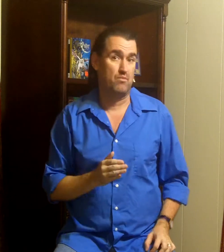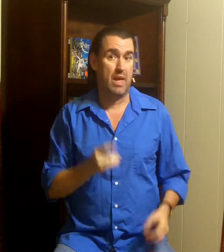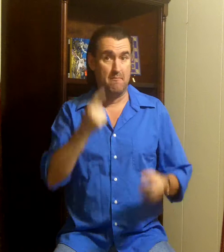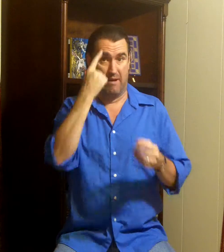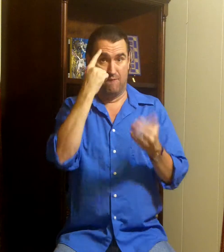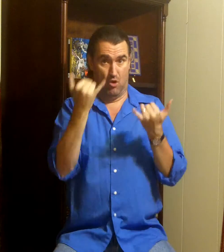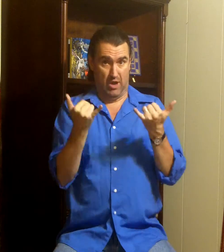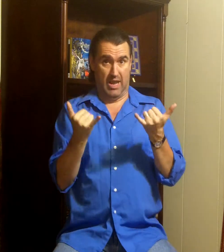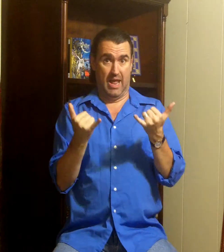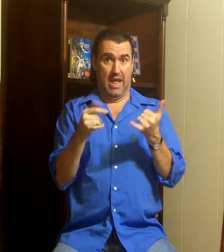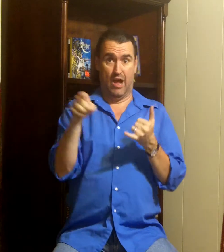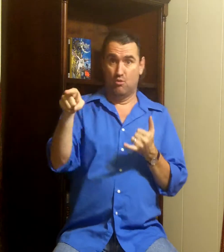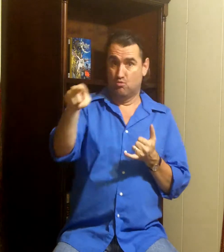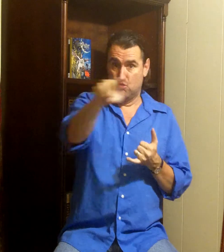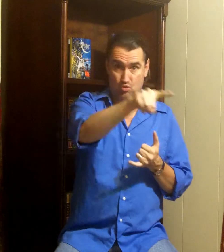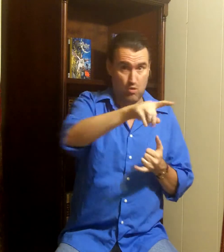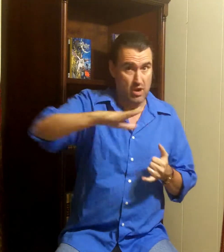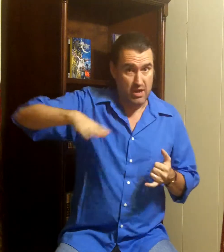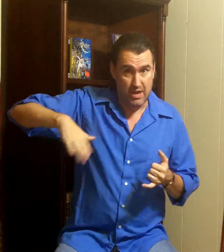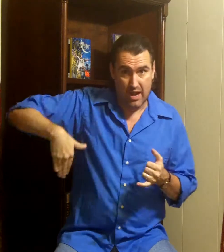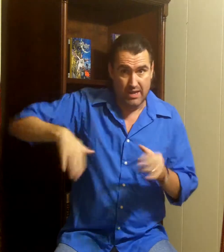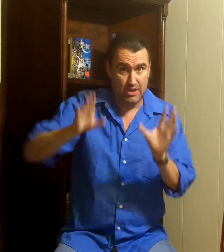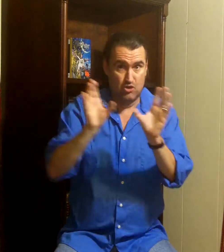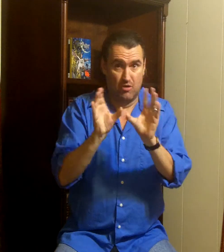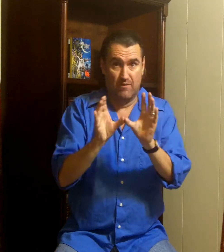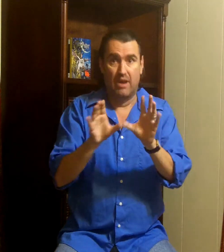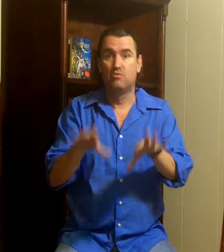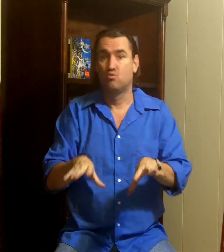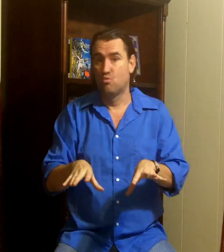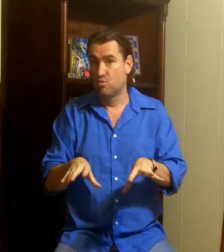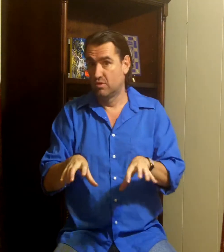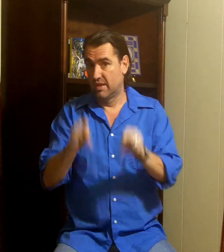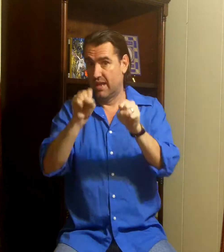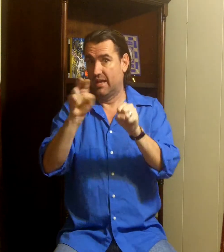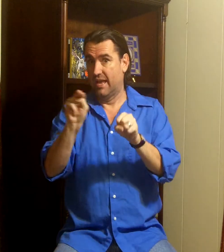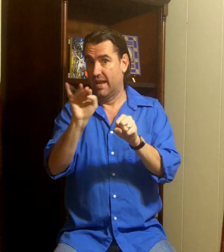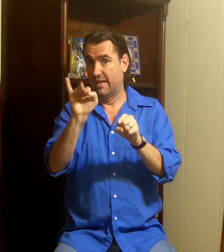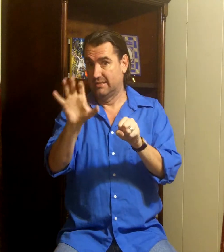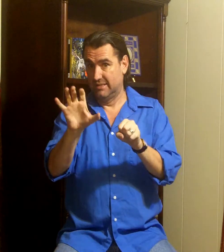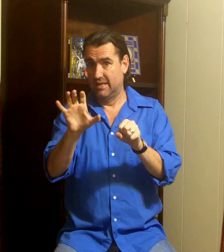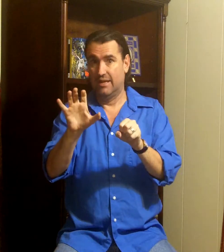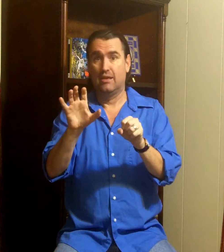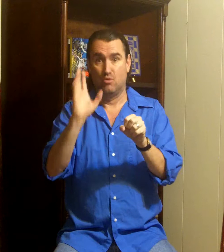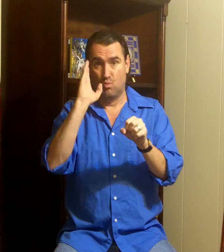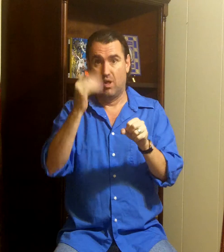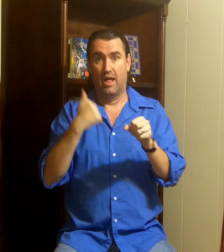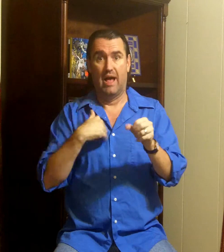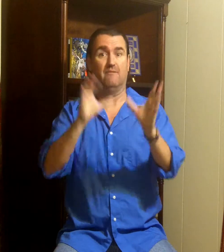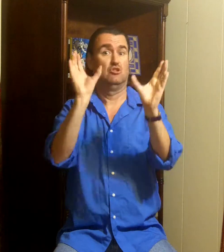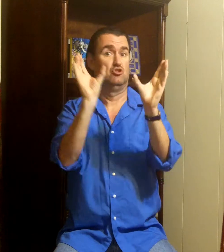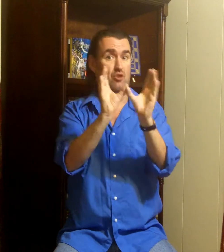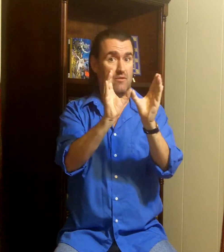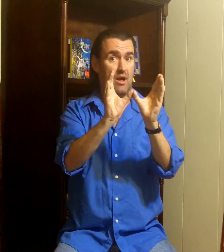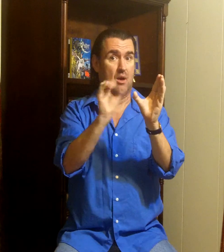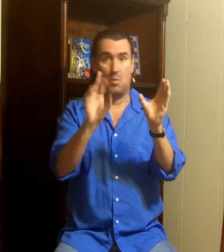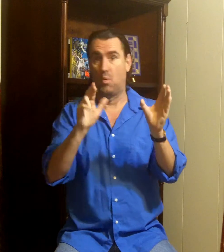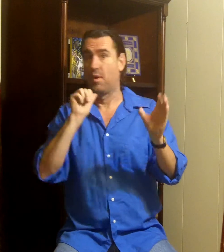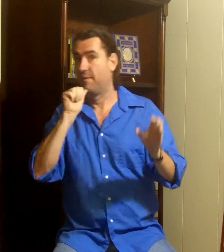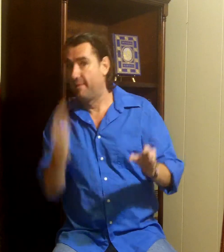yet certified, when you take the NIC, you'll either be certified or you won't. So you're no longer going to get a level.